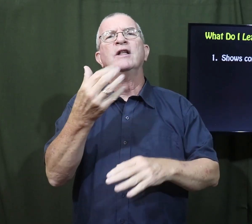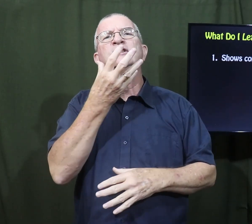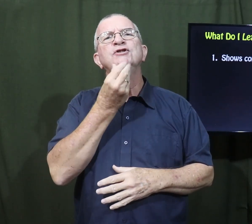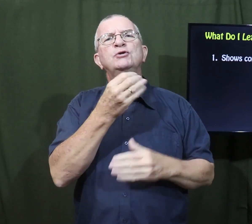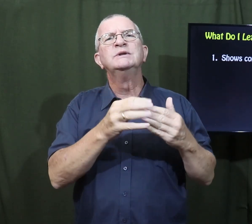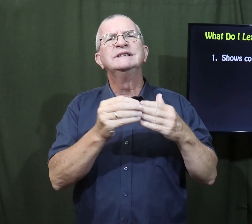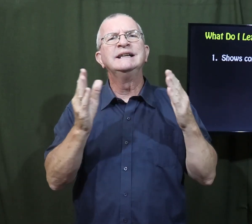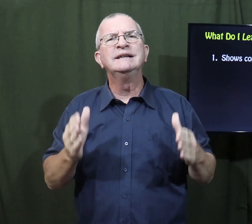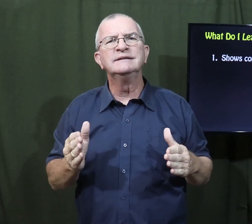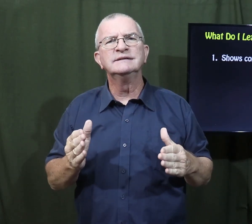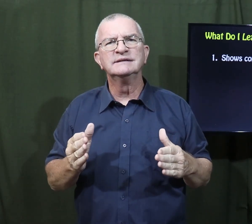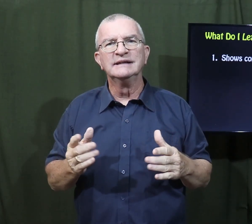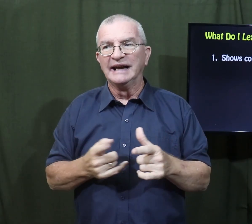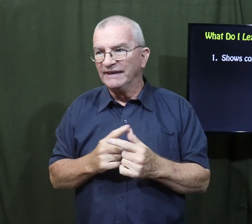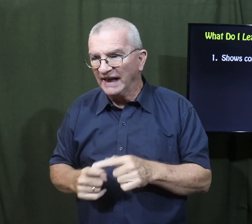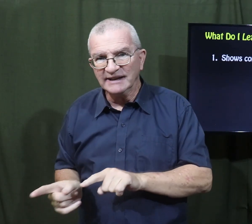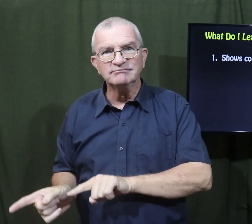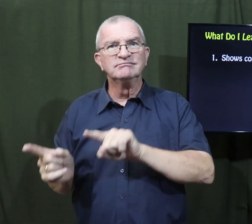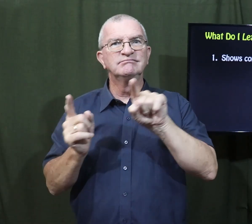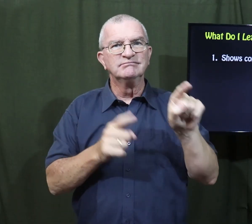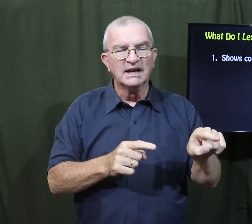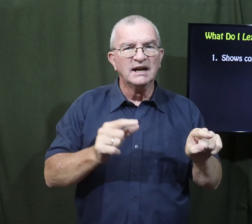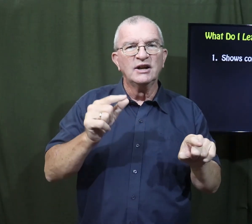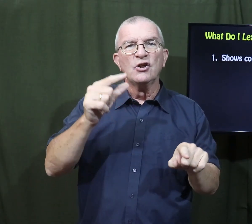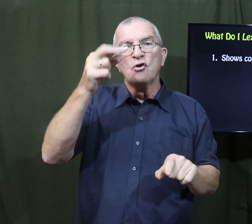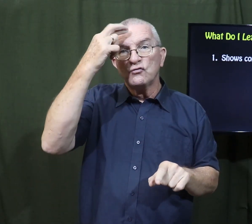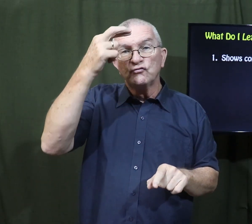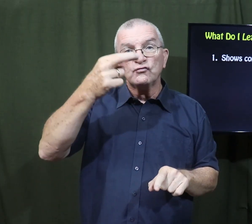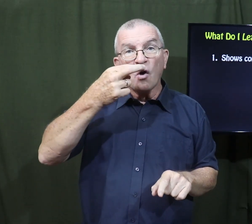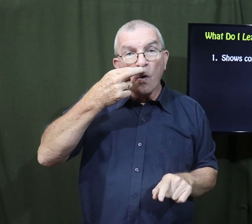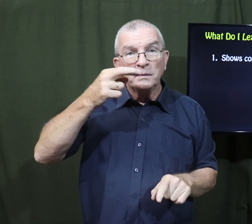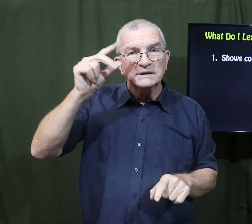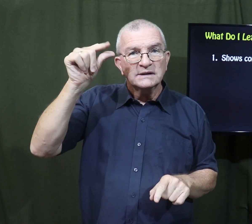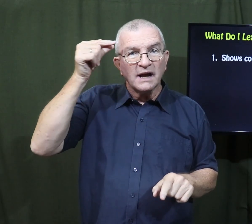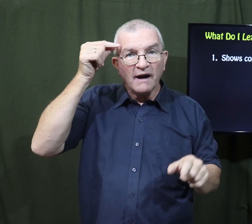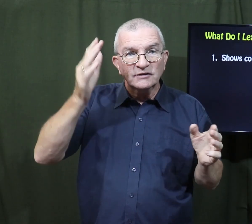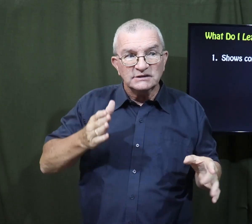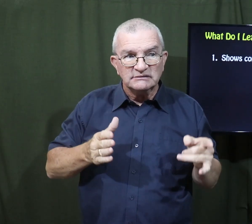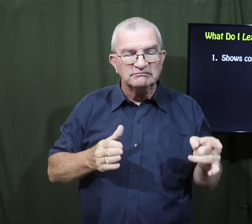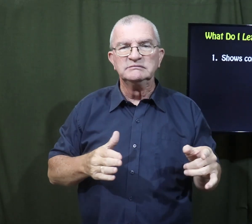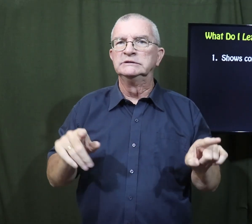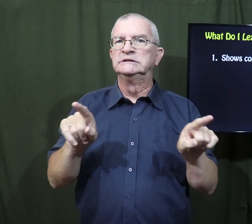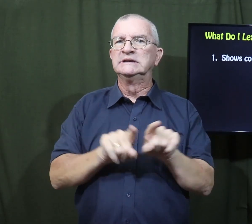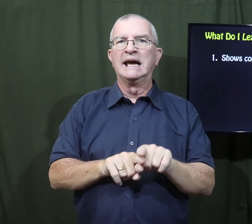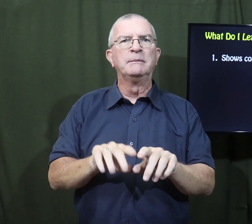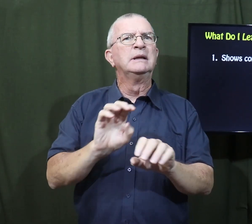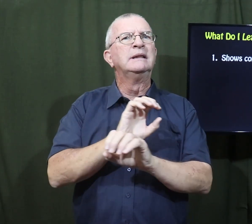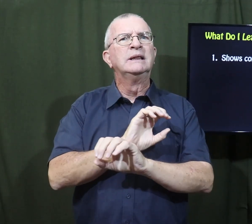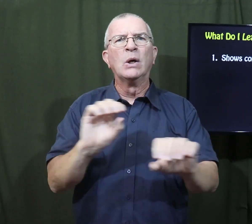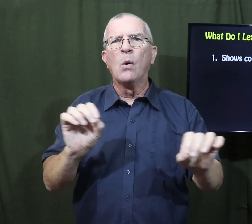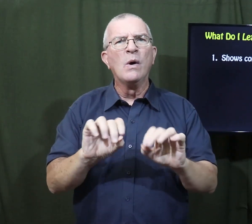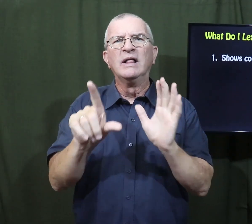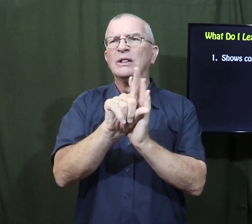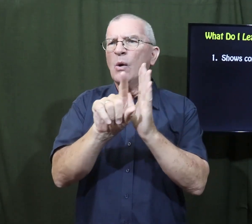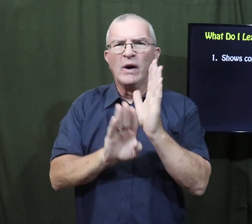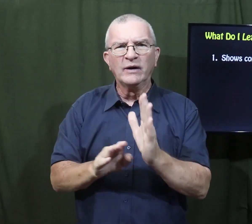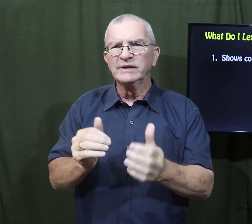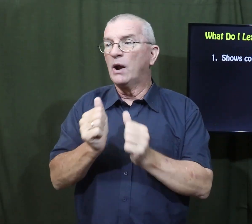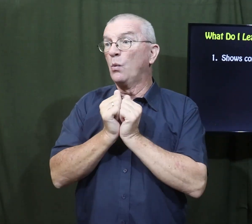in front of the Jewish leaders, and then in front of the Roman governor, the same thing. No one, there